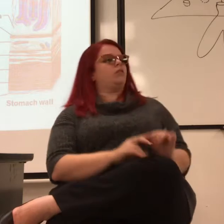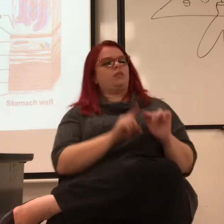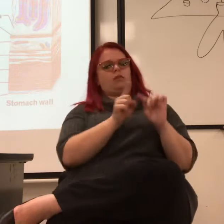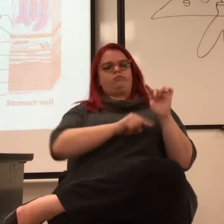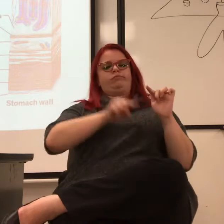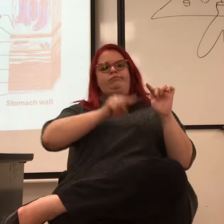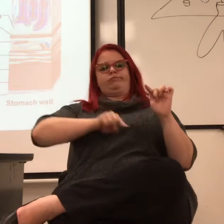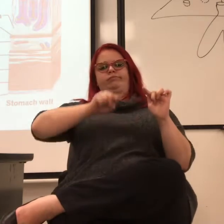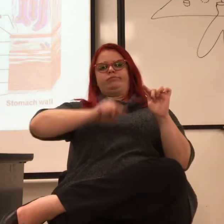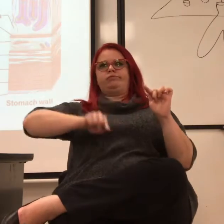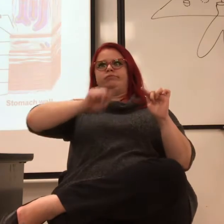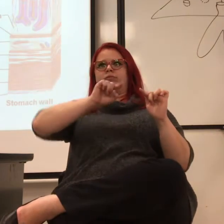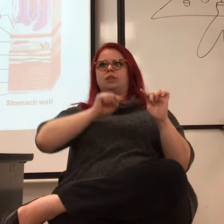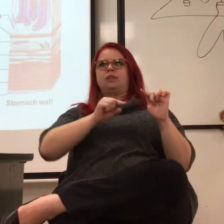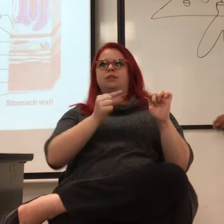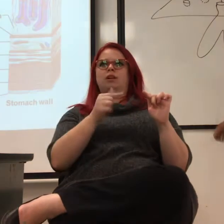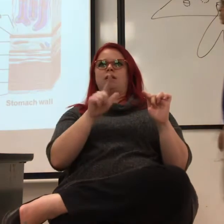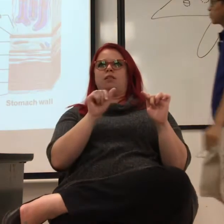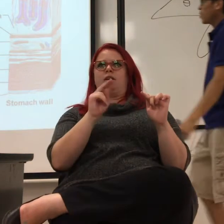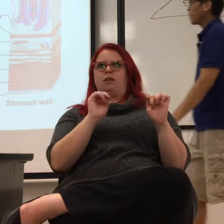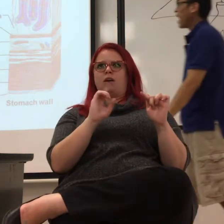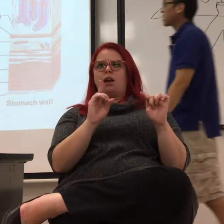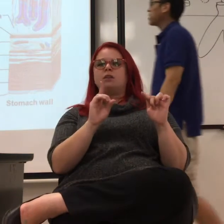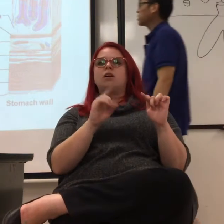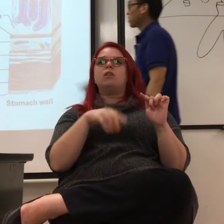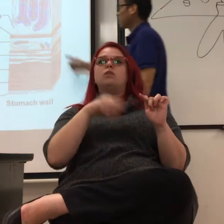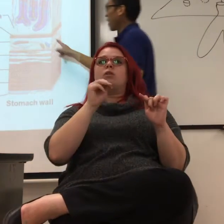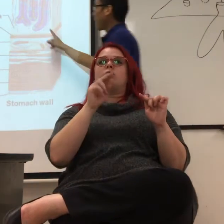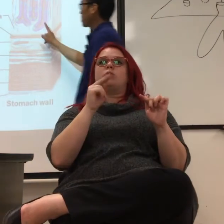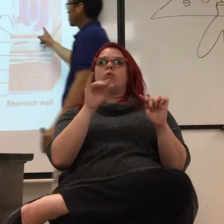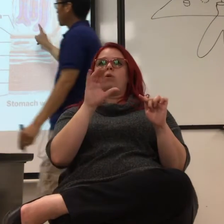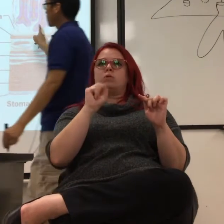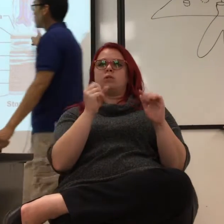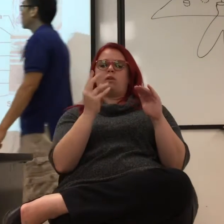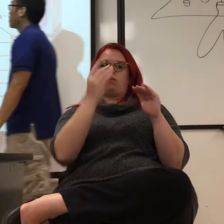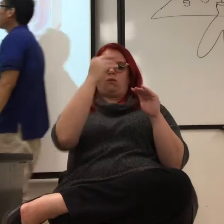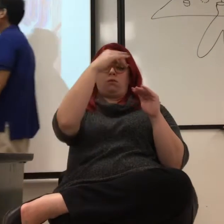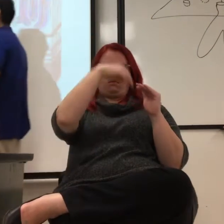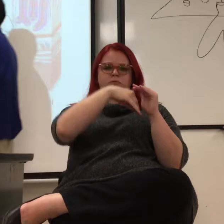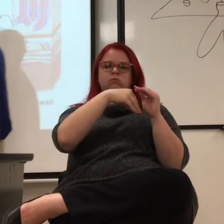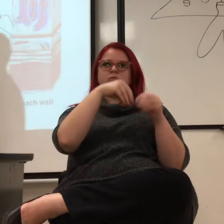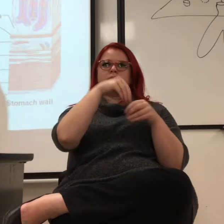So the mucosa is thrown into all these pits, so you have access to the glands.